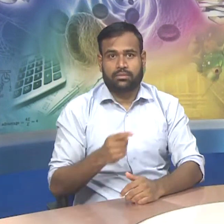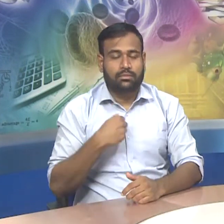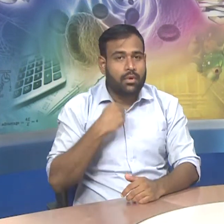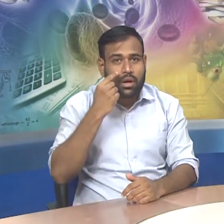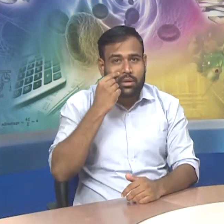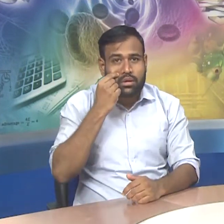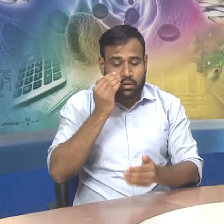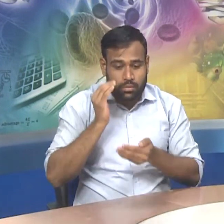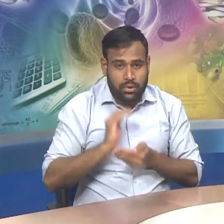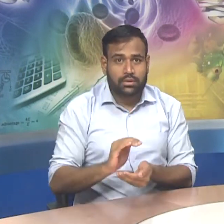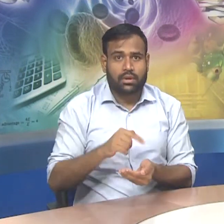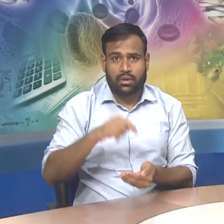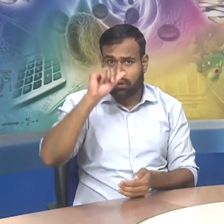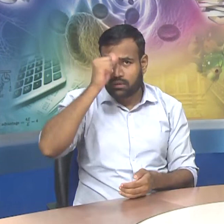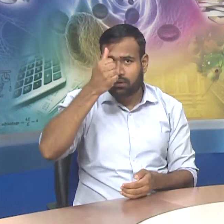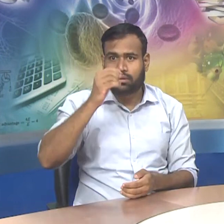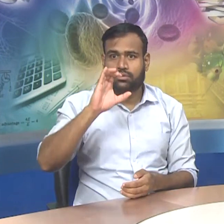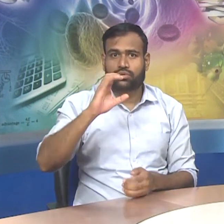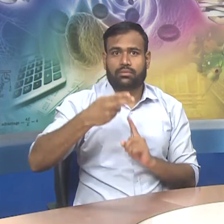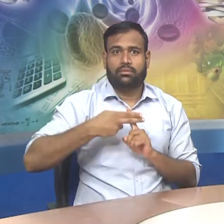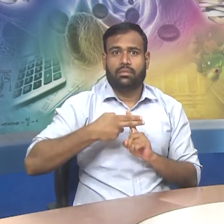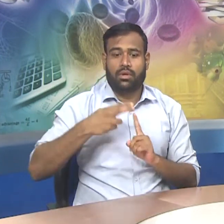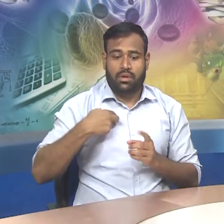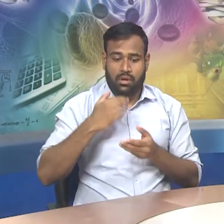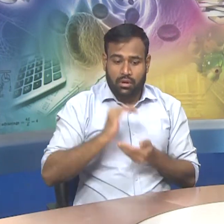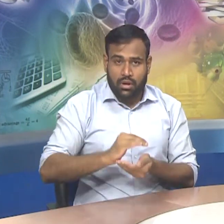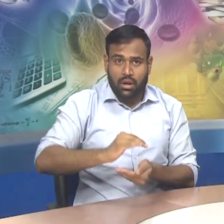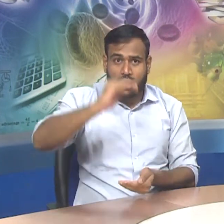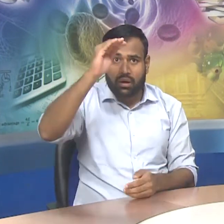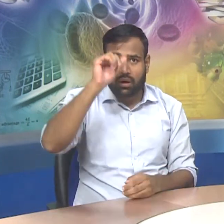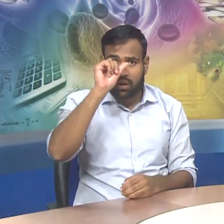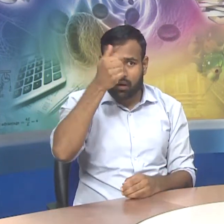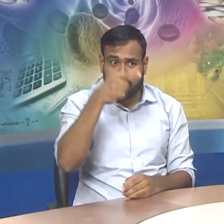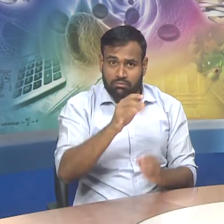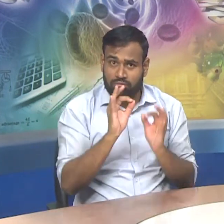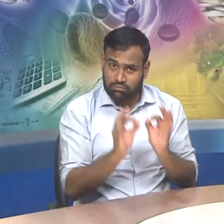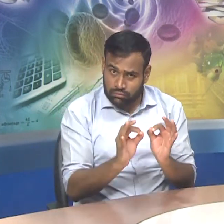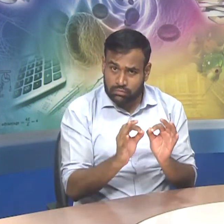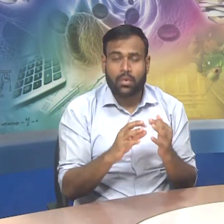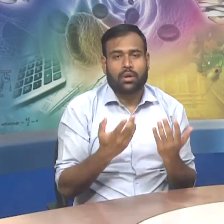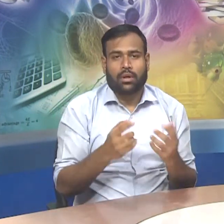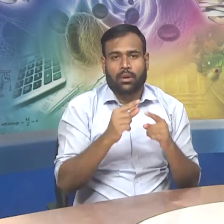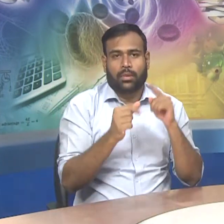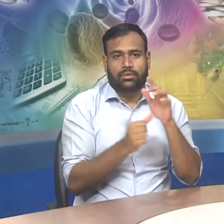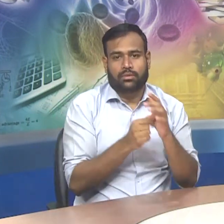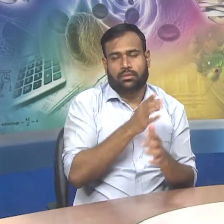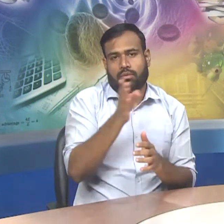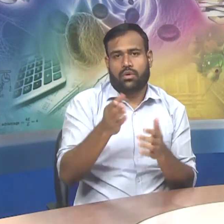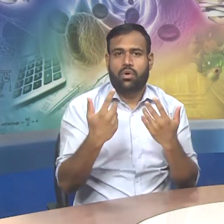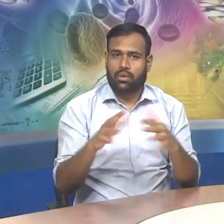The first and the foremost important qualification is the person should be a citizen of India.